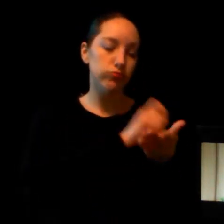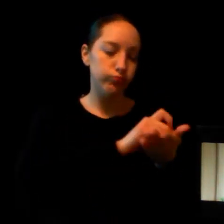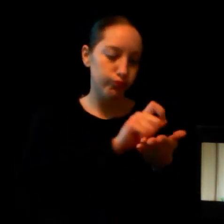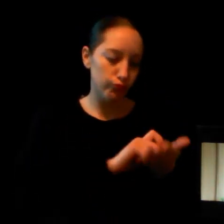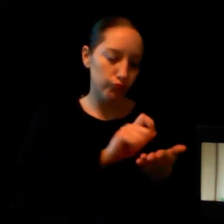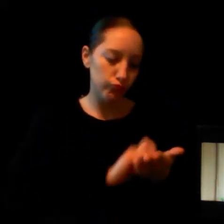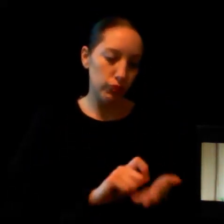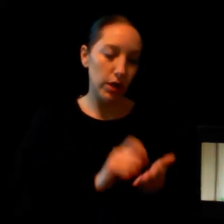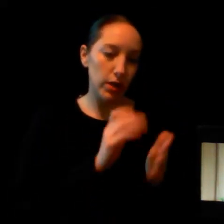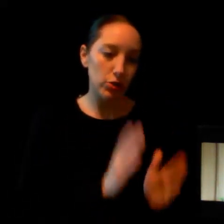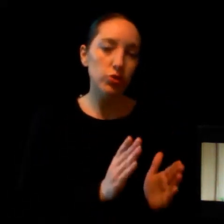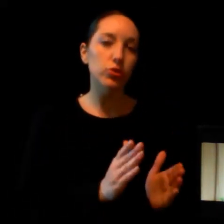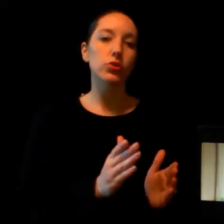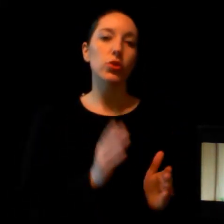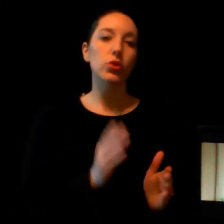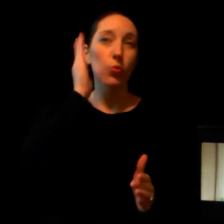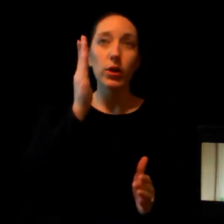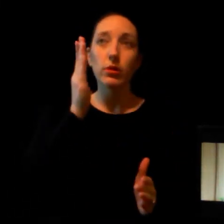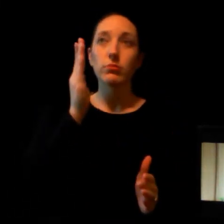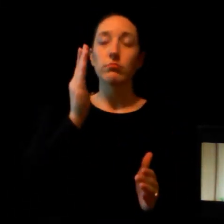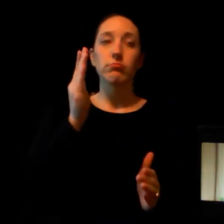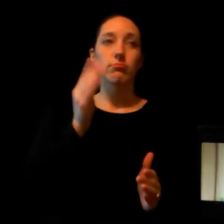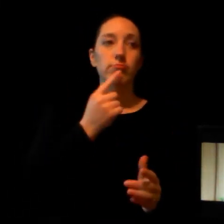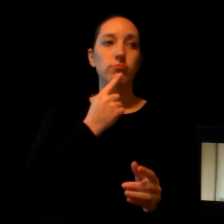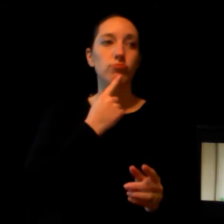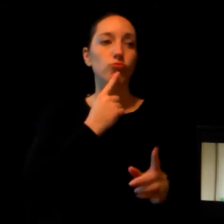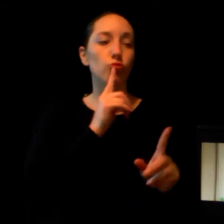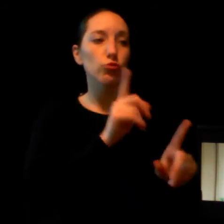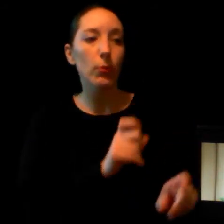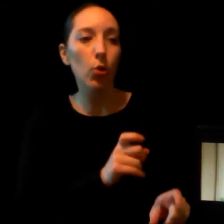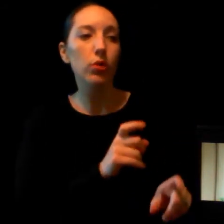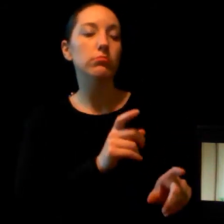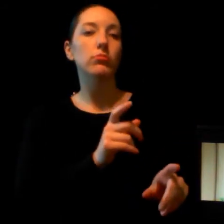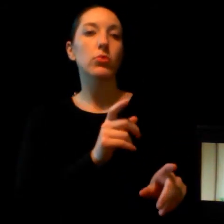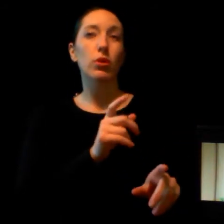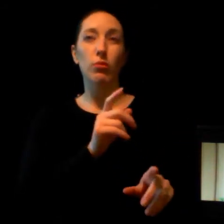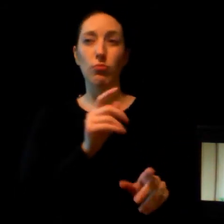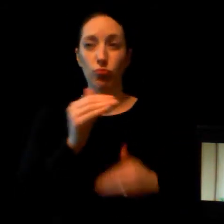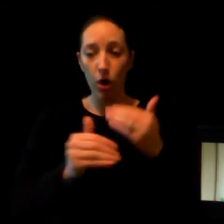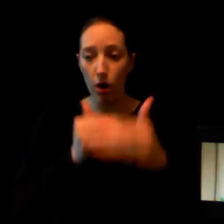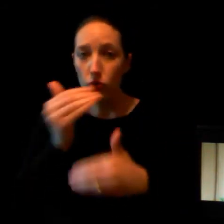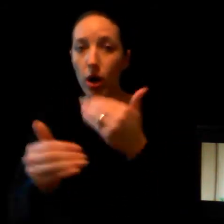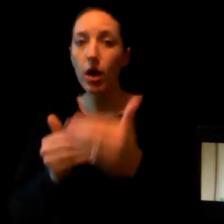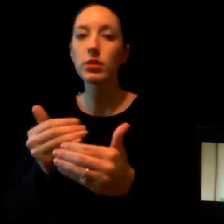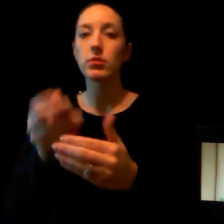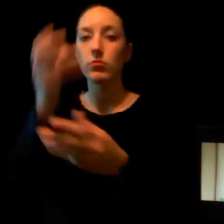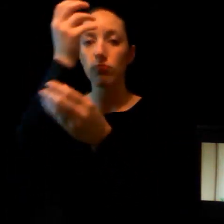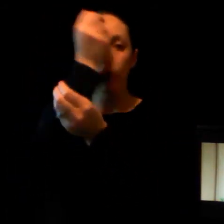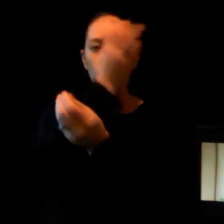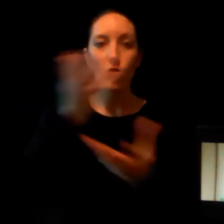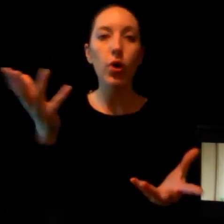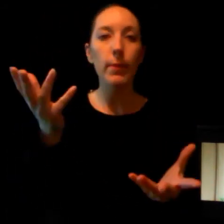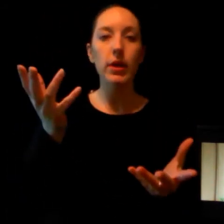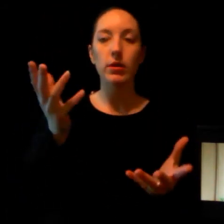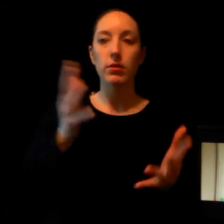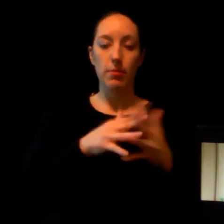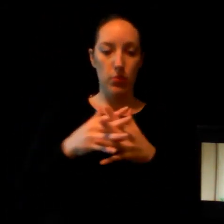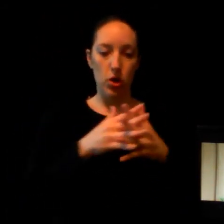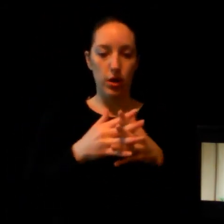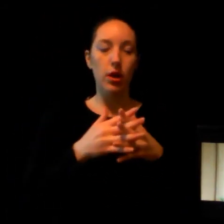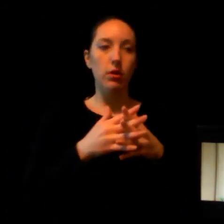disaster by reporting on their progress and letting the rest of America know when they will need more